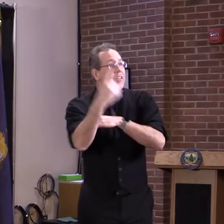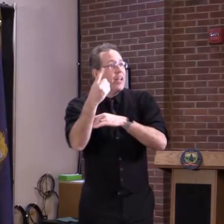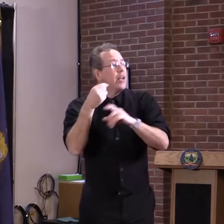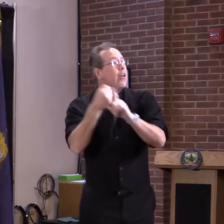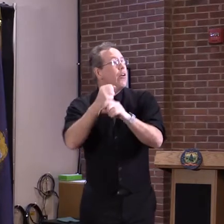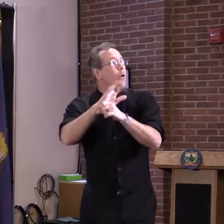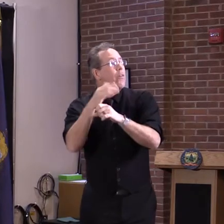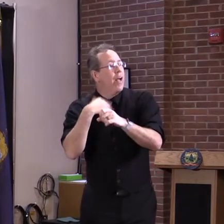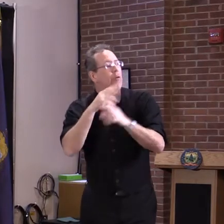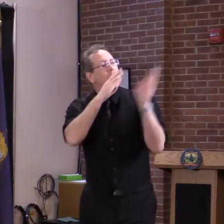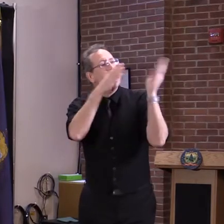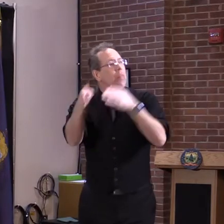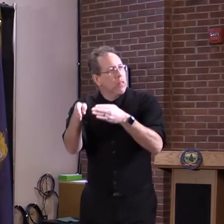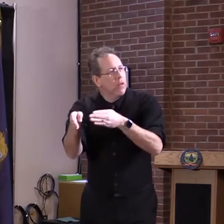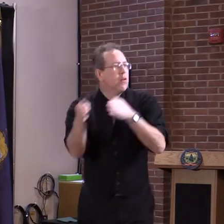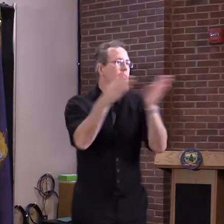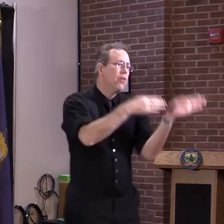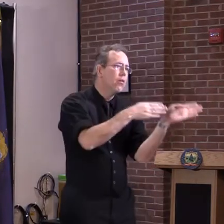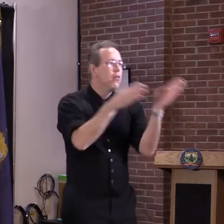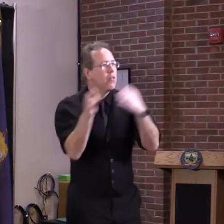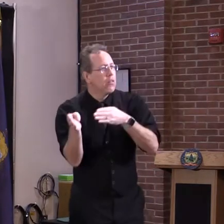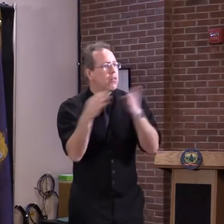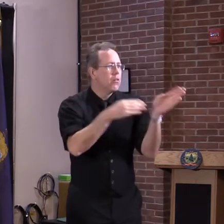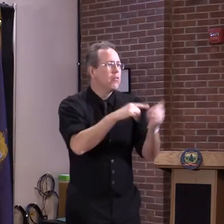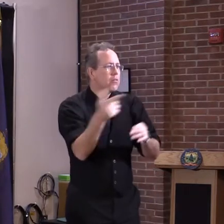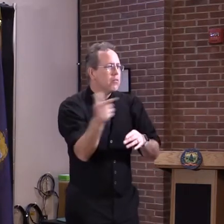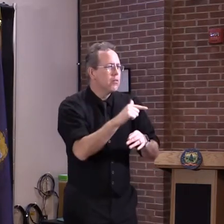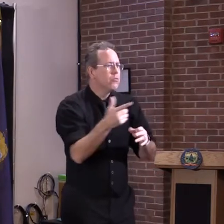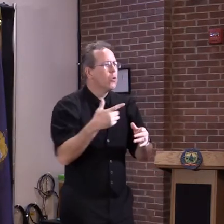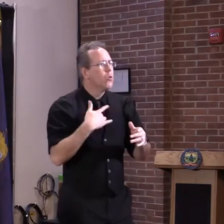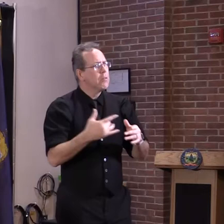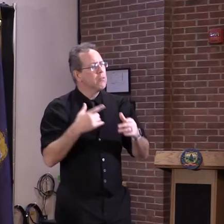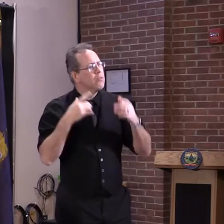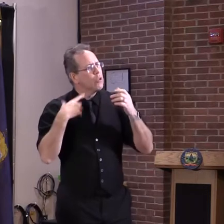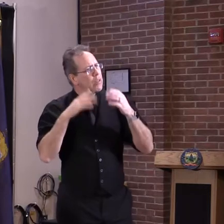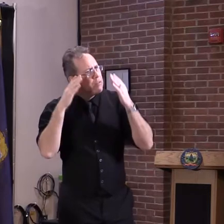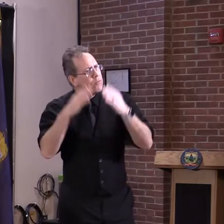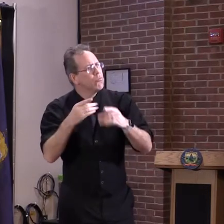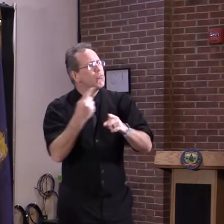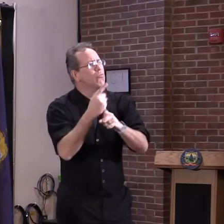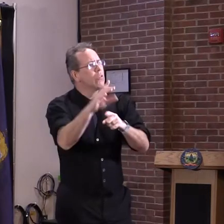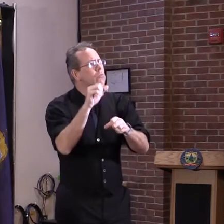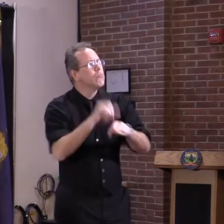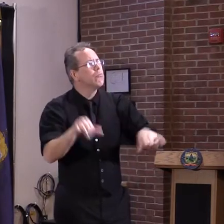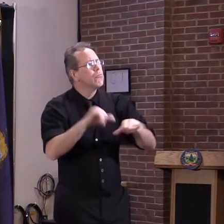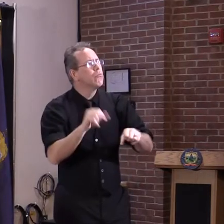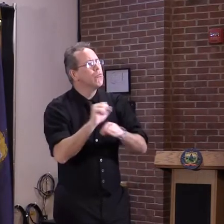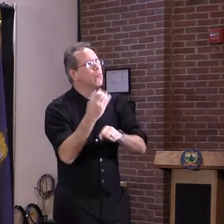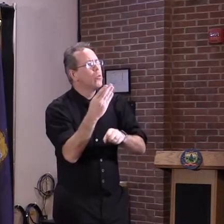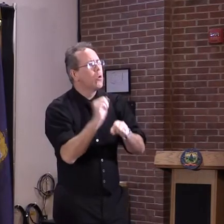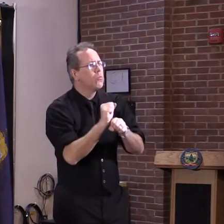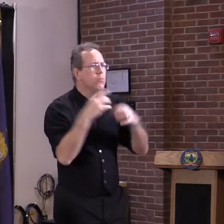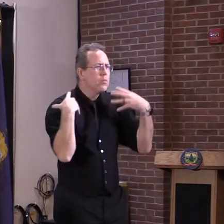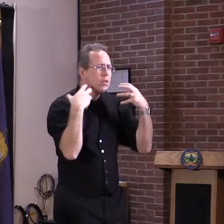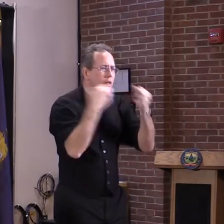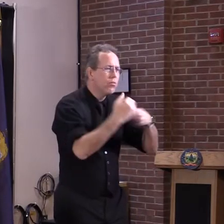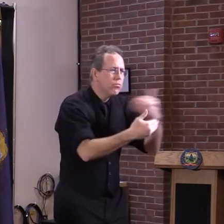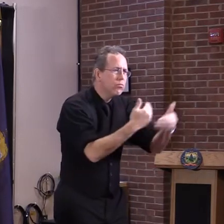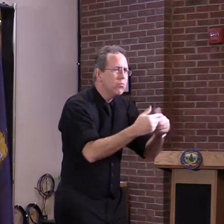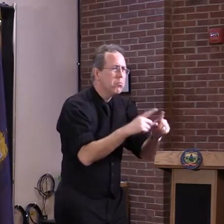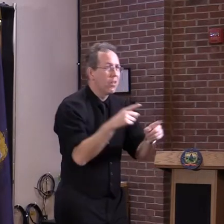personal risk of interacting with COVID at a point in time. Does that kind of give you the flavor of what you'd like?